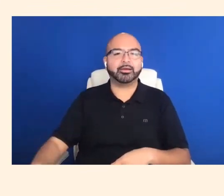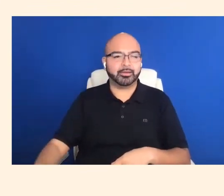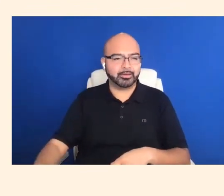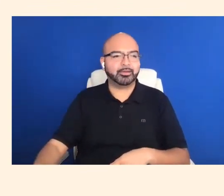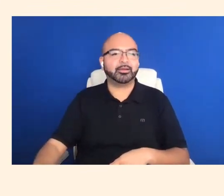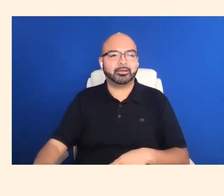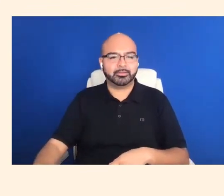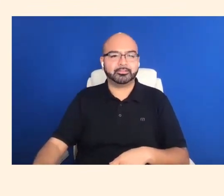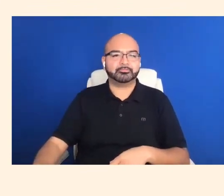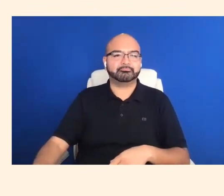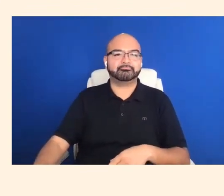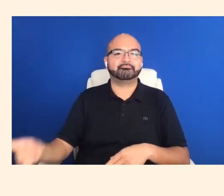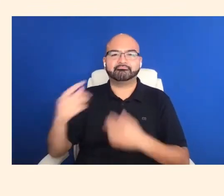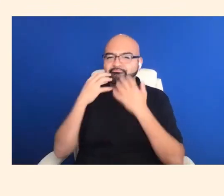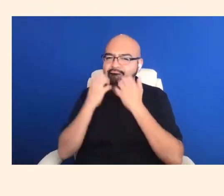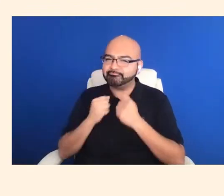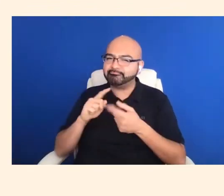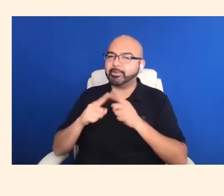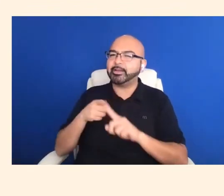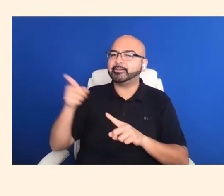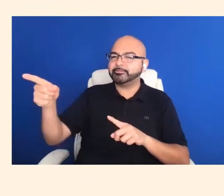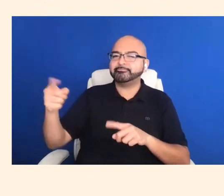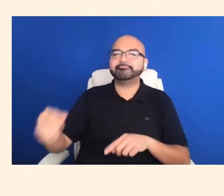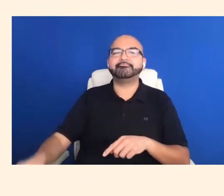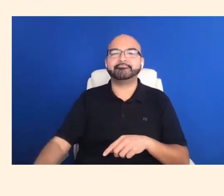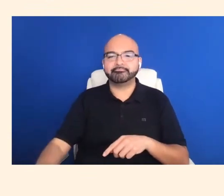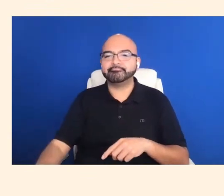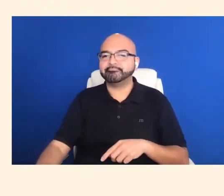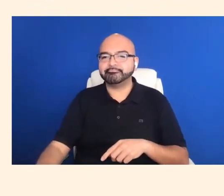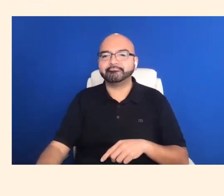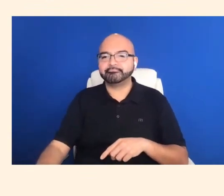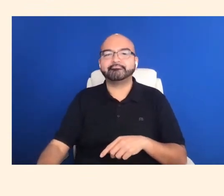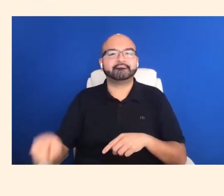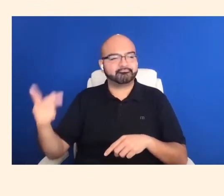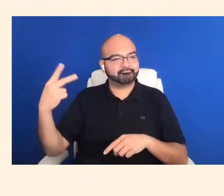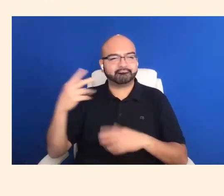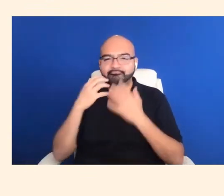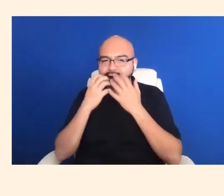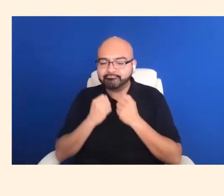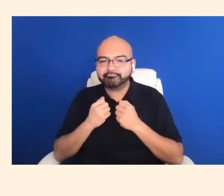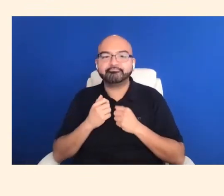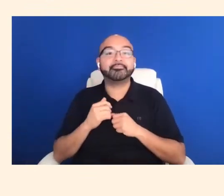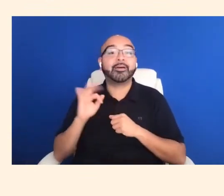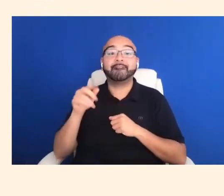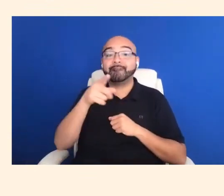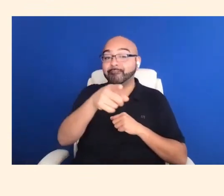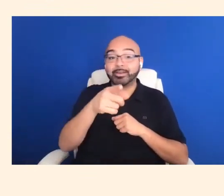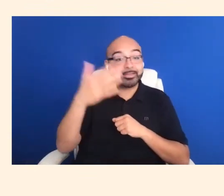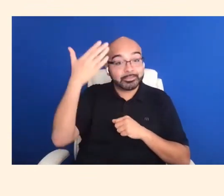A lot of people wouldn't know if they didn't sit in a room with her and hear her story.